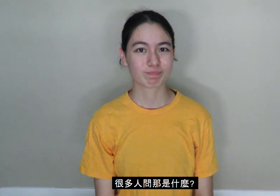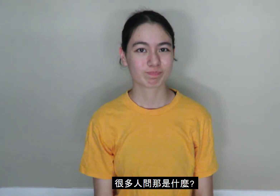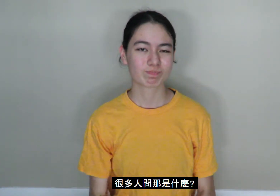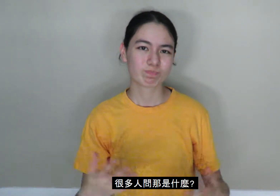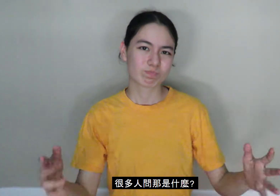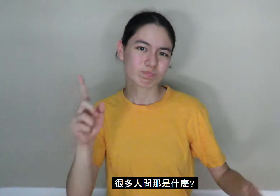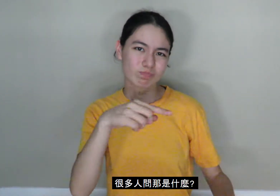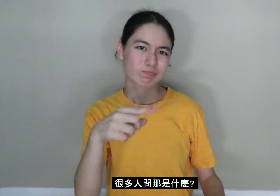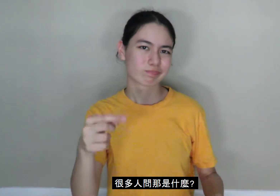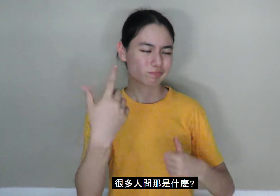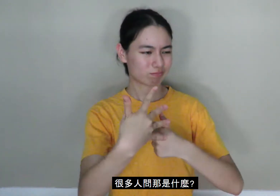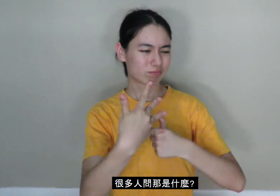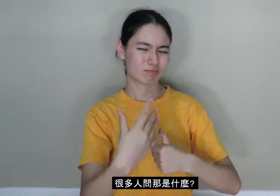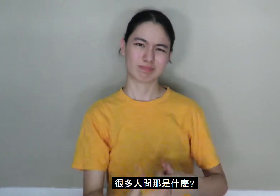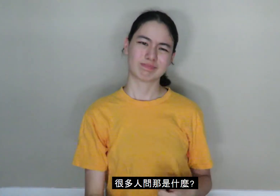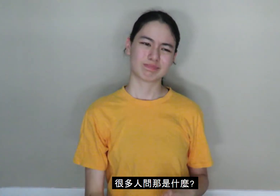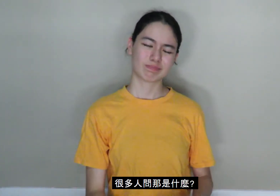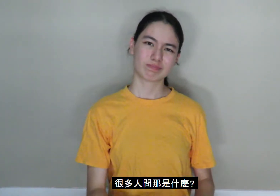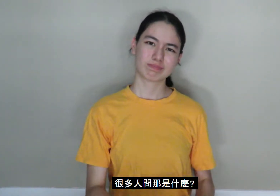A lot of people ask me what fencing is.